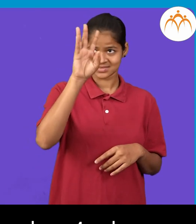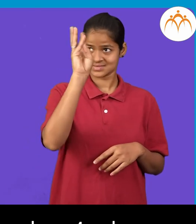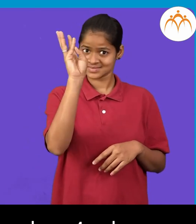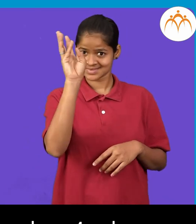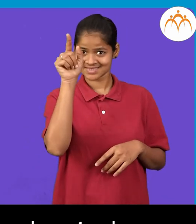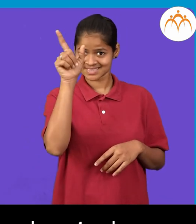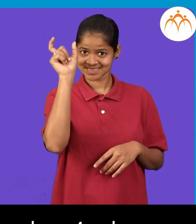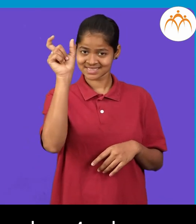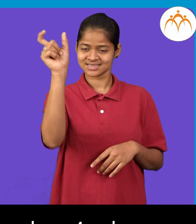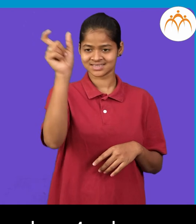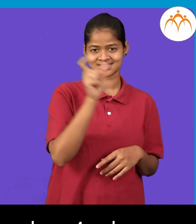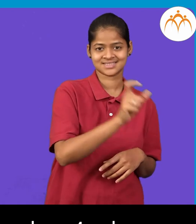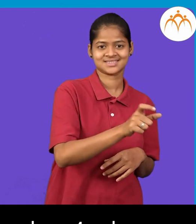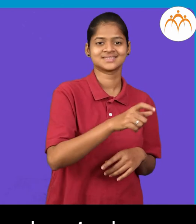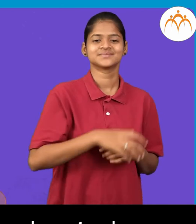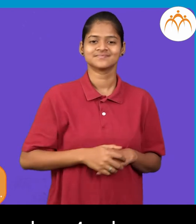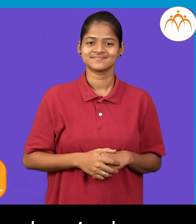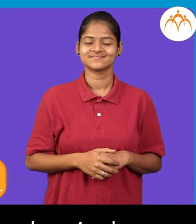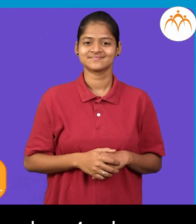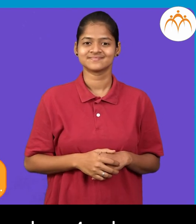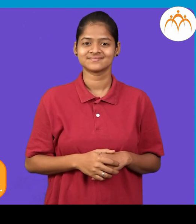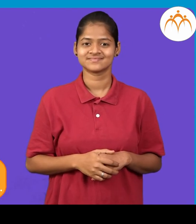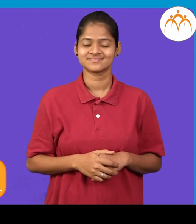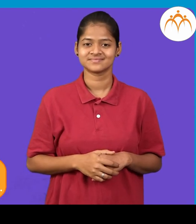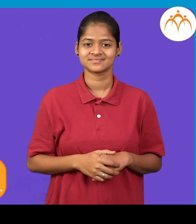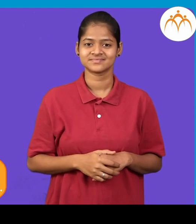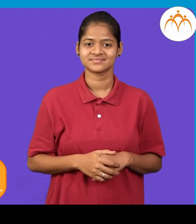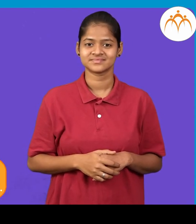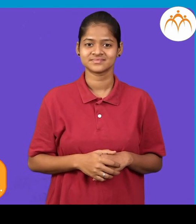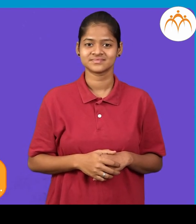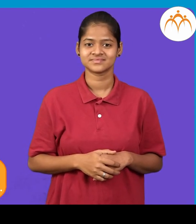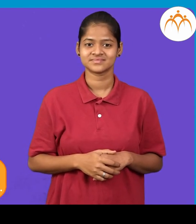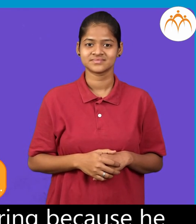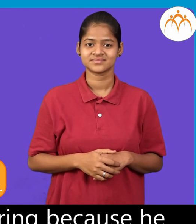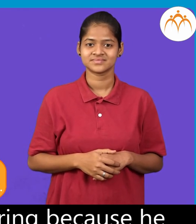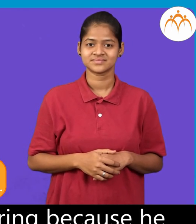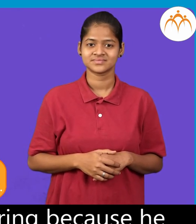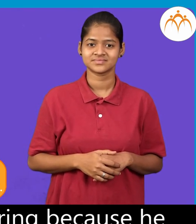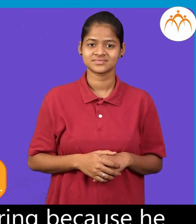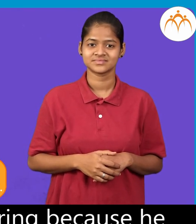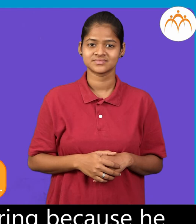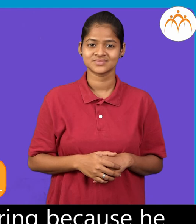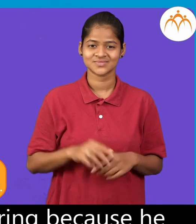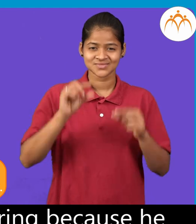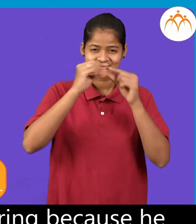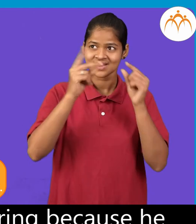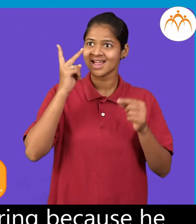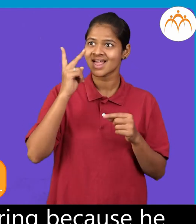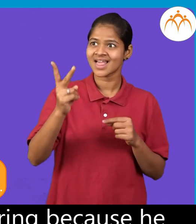number four okay seeing the grapes his mouth started watering